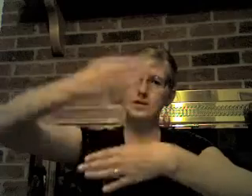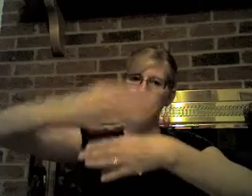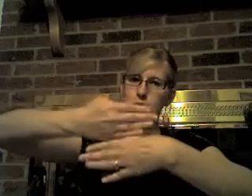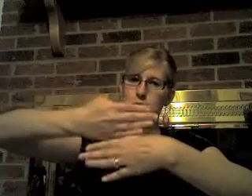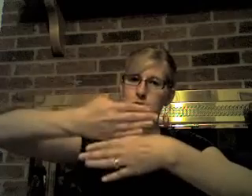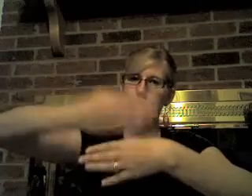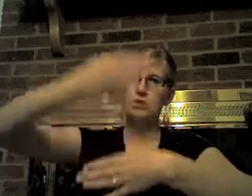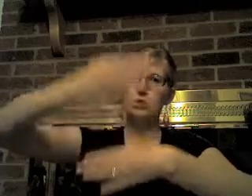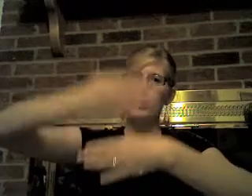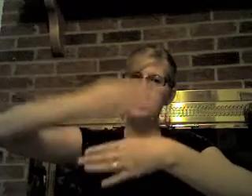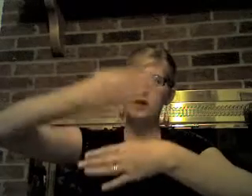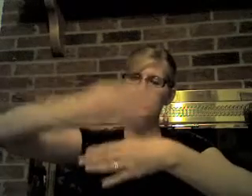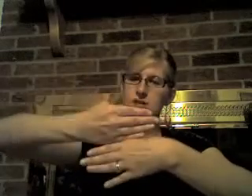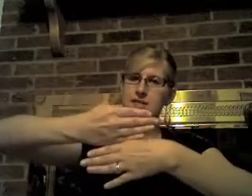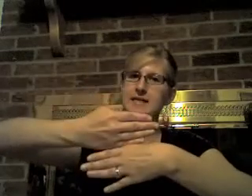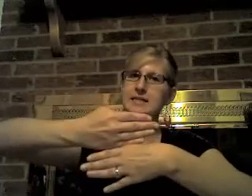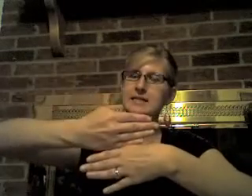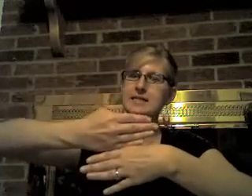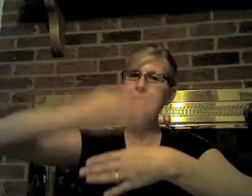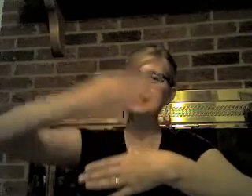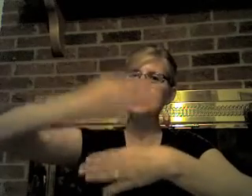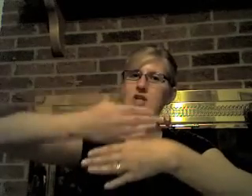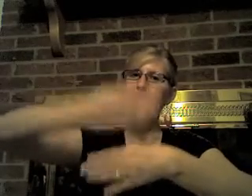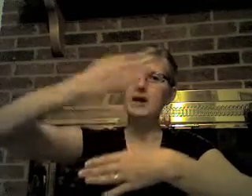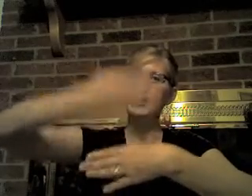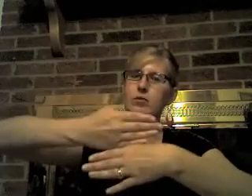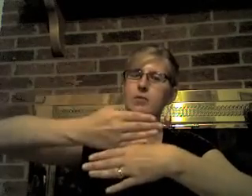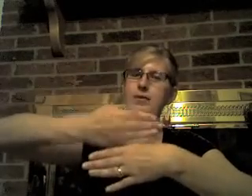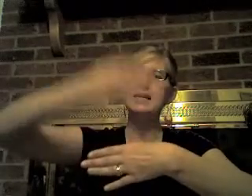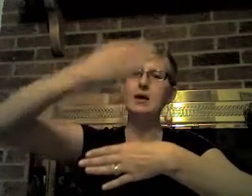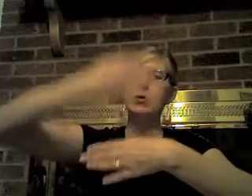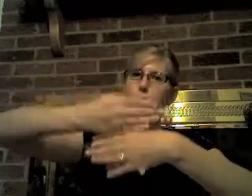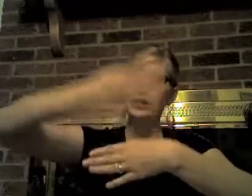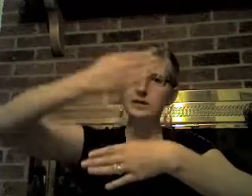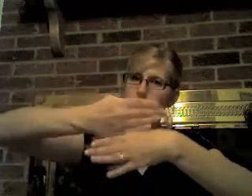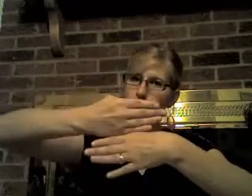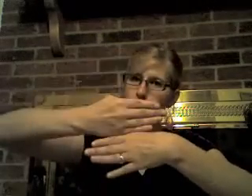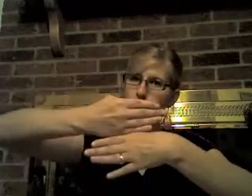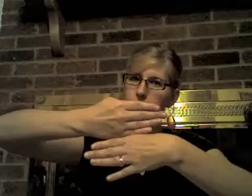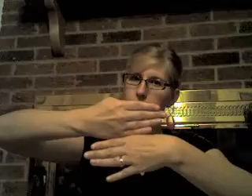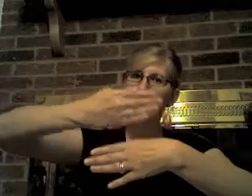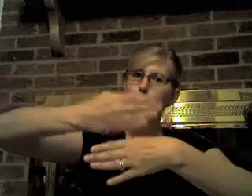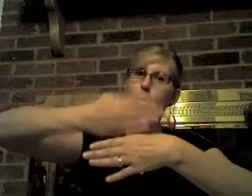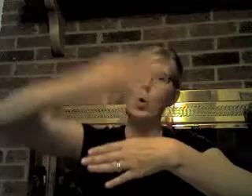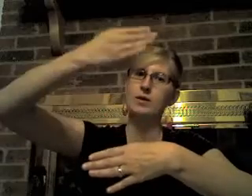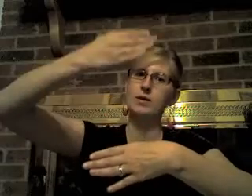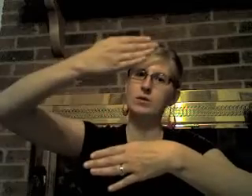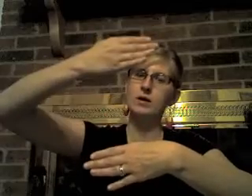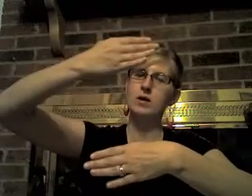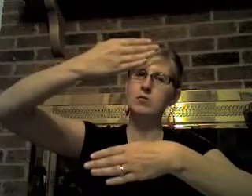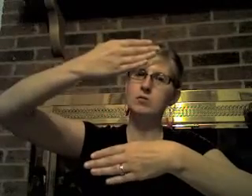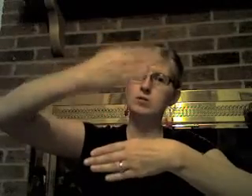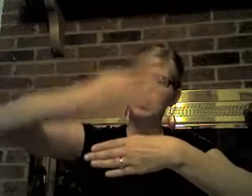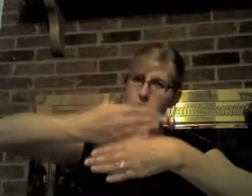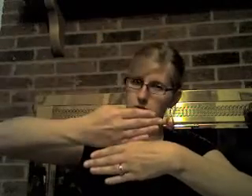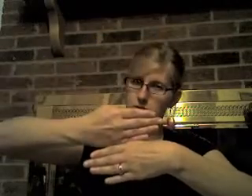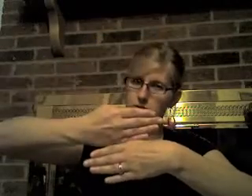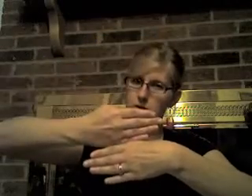window, window. Just like sit and chair, we repeat it. Window, open the window, close the window.